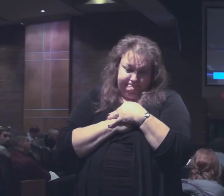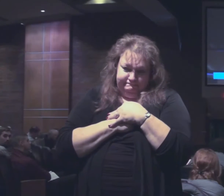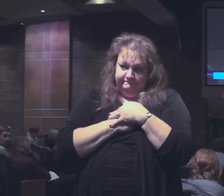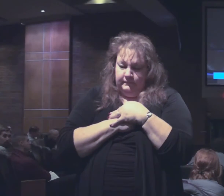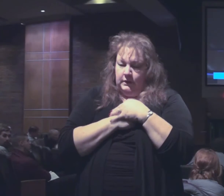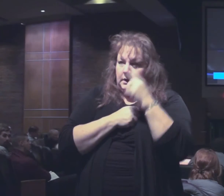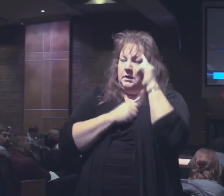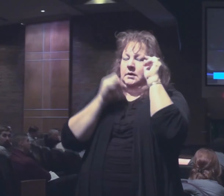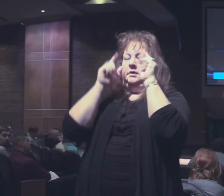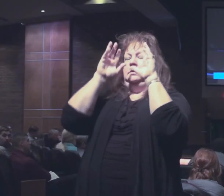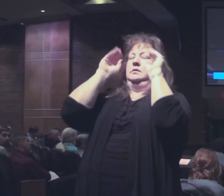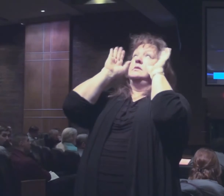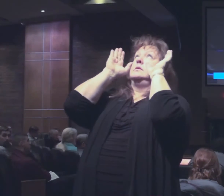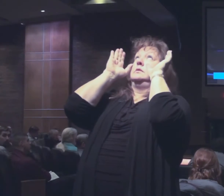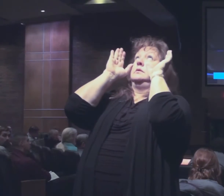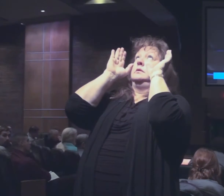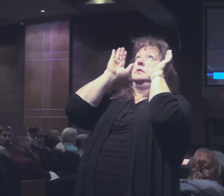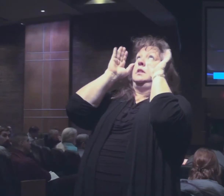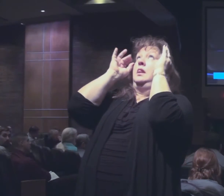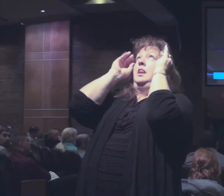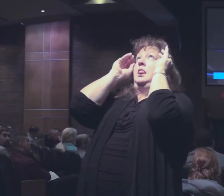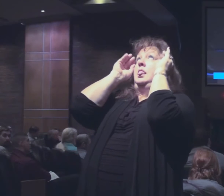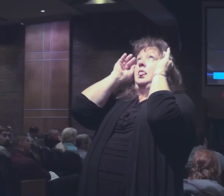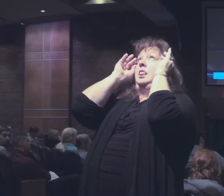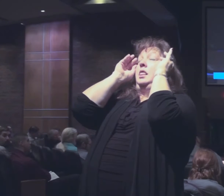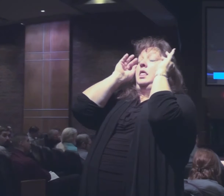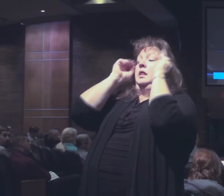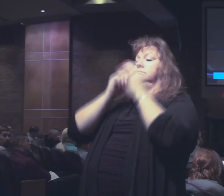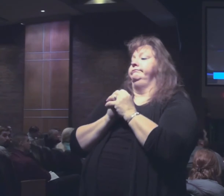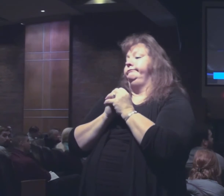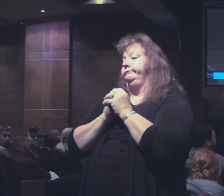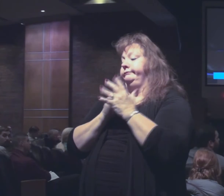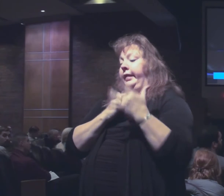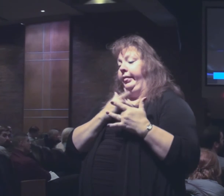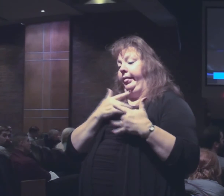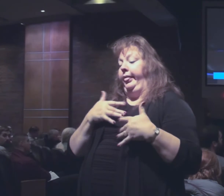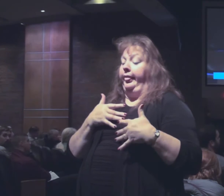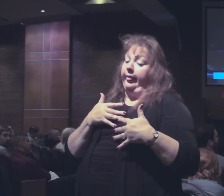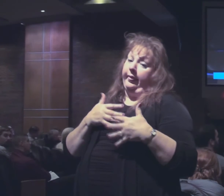and I'm just worried and concerned about whatever,